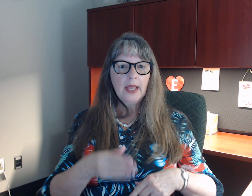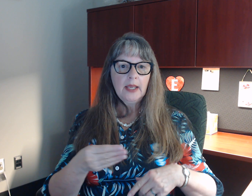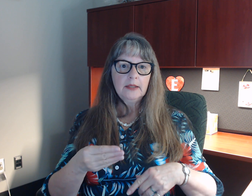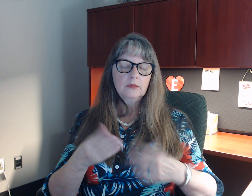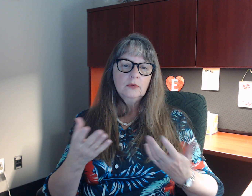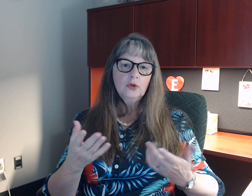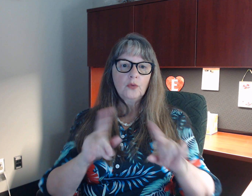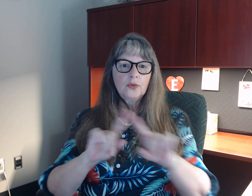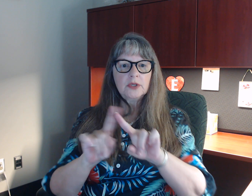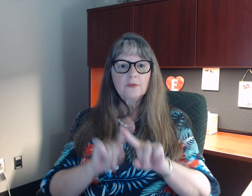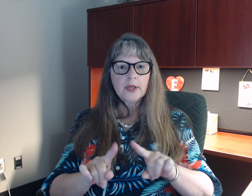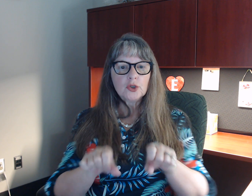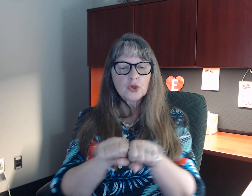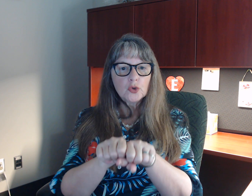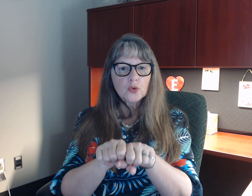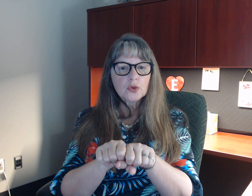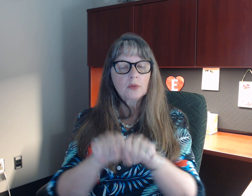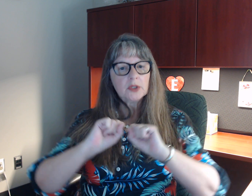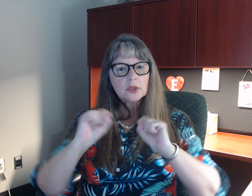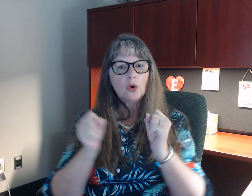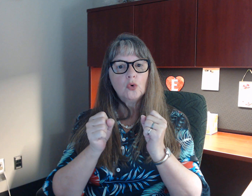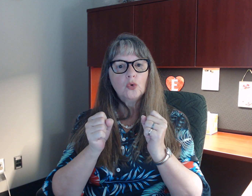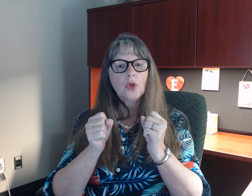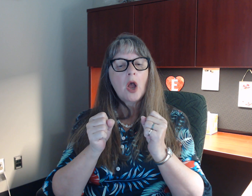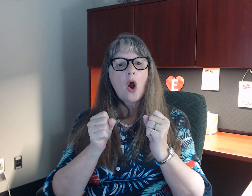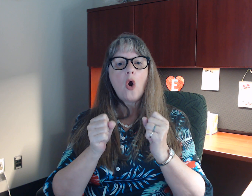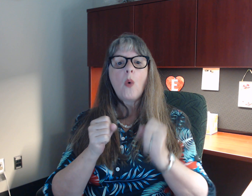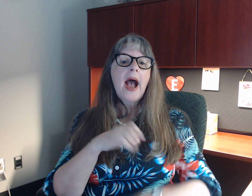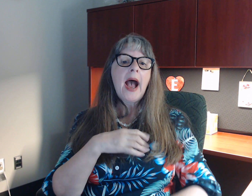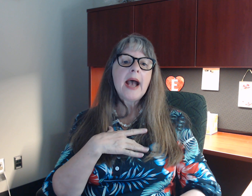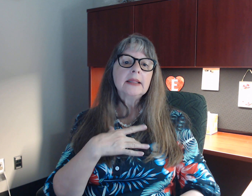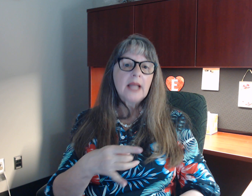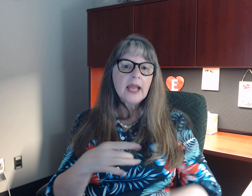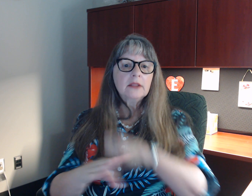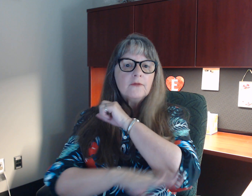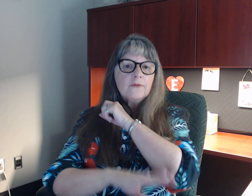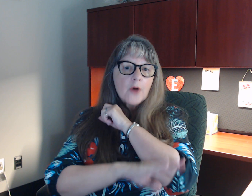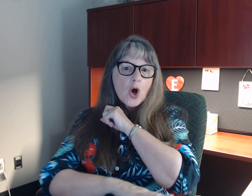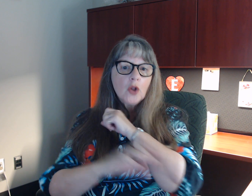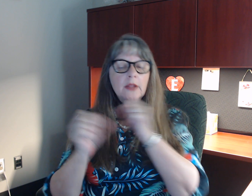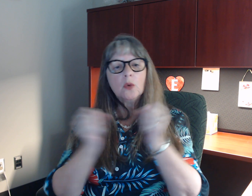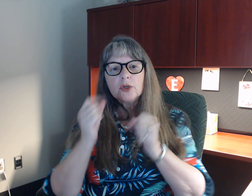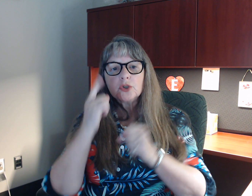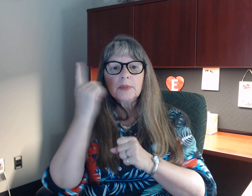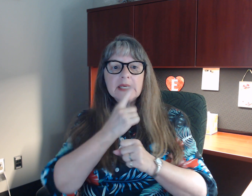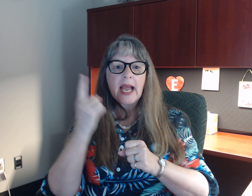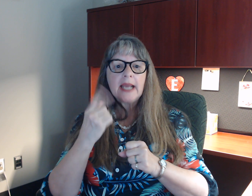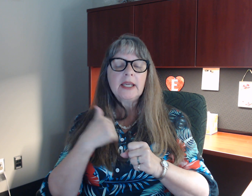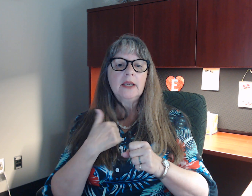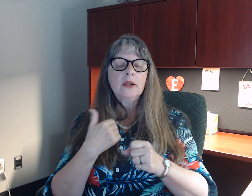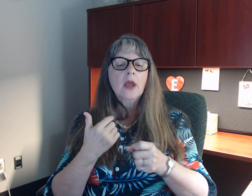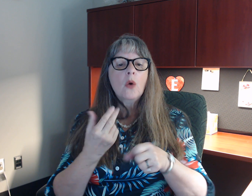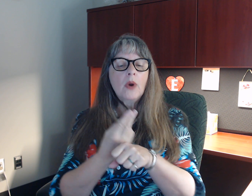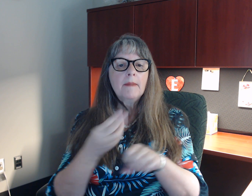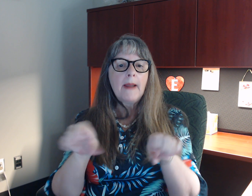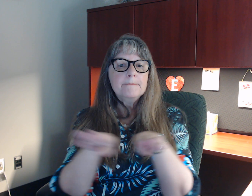and the different shoes when it's cold. Oh, I like the fall and the winter because I can wear my